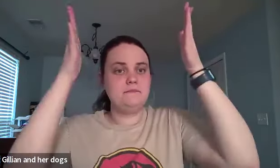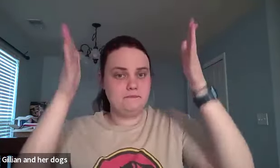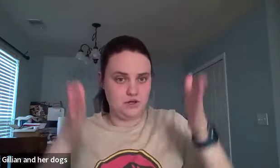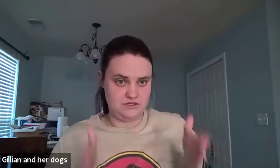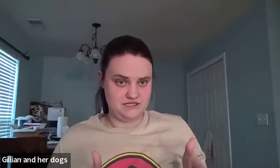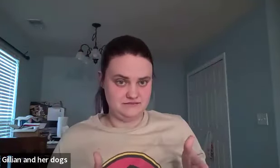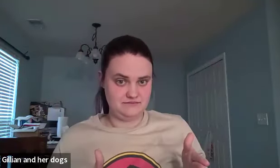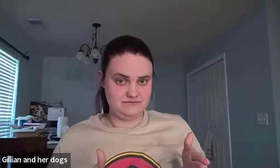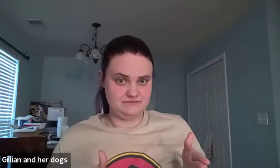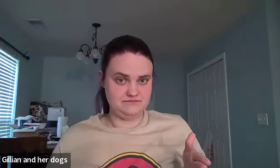Library, person.